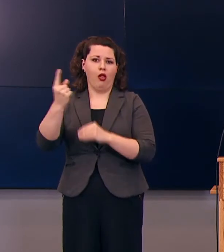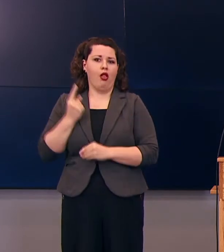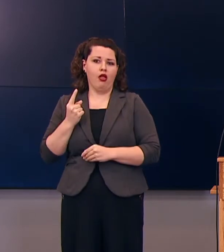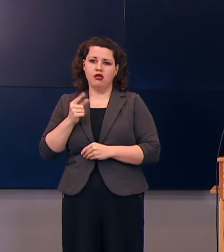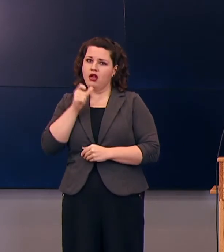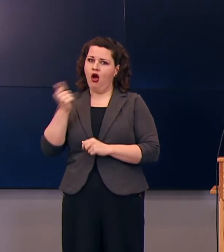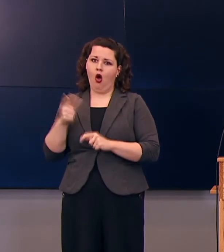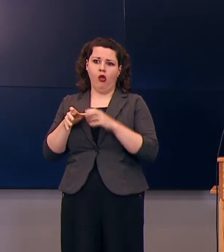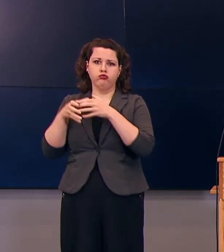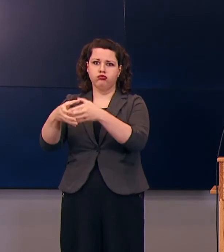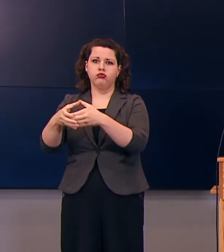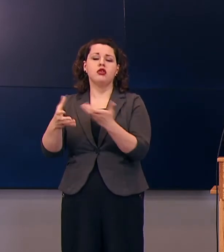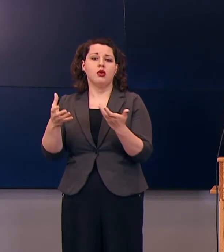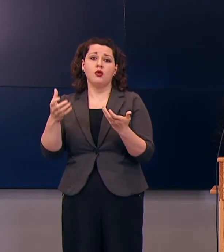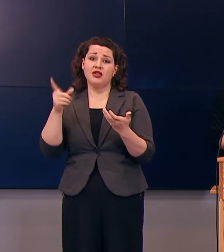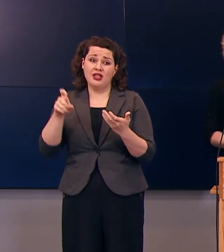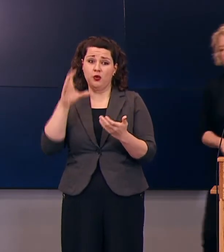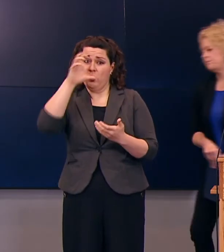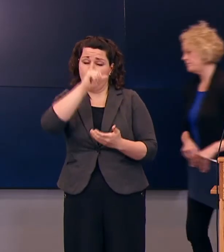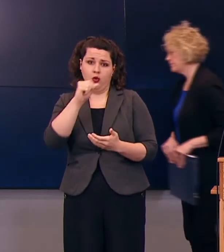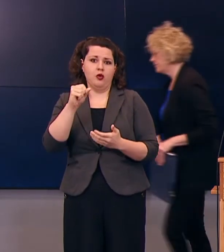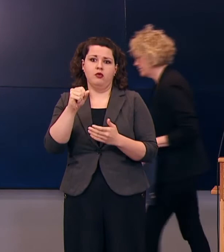presume that it's present everywhere we go.